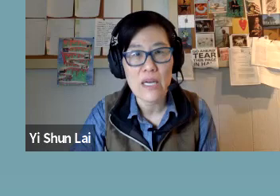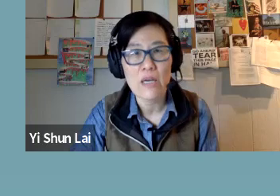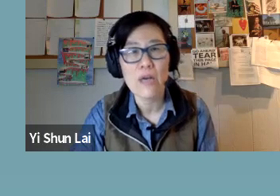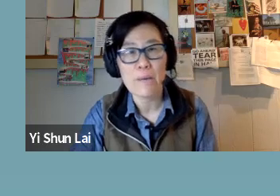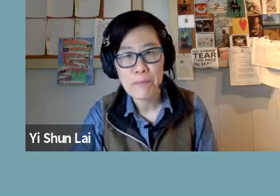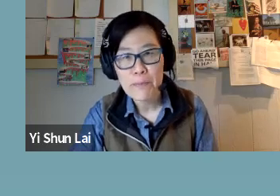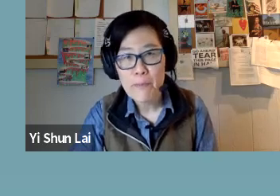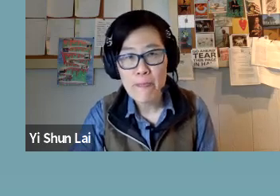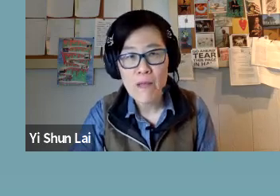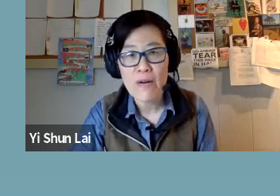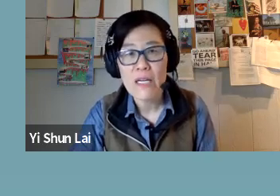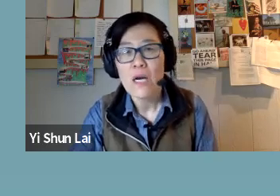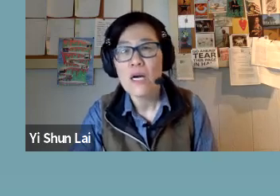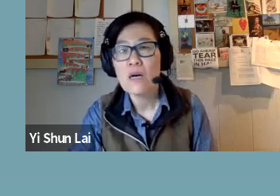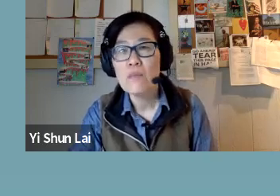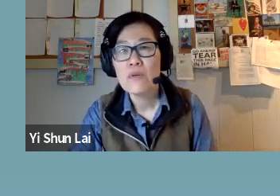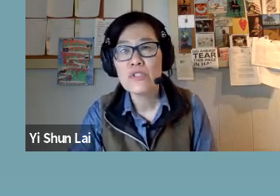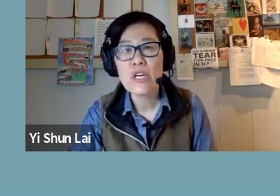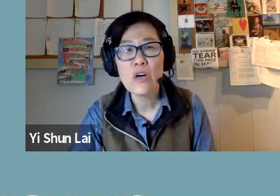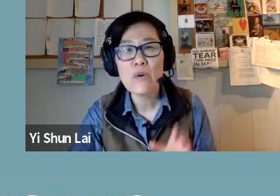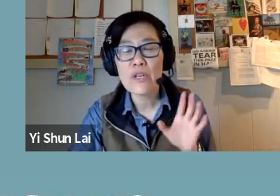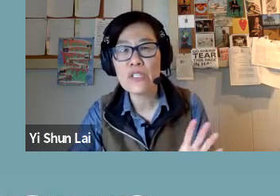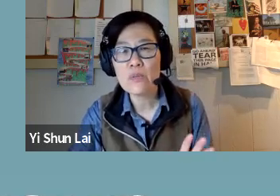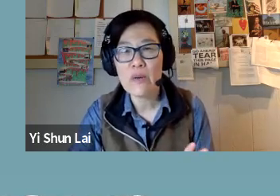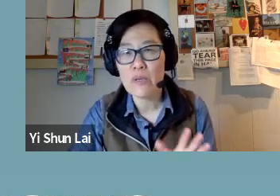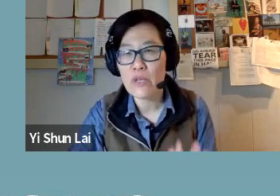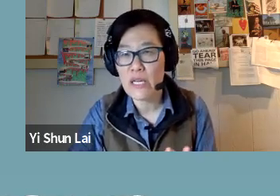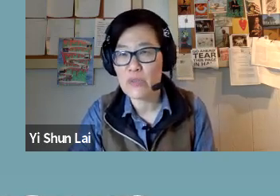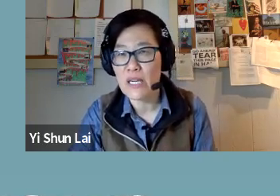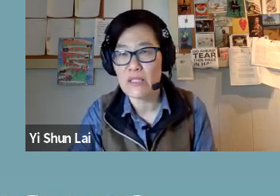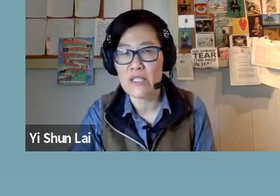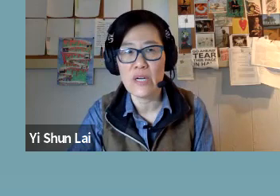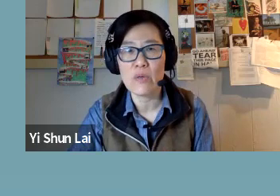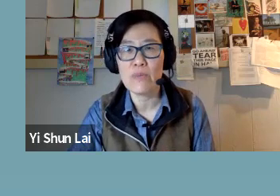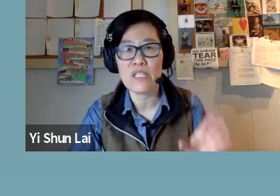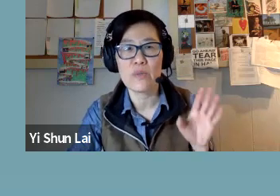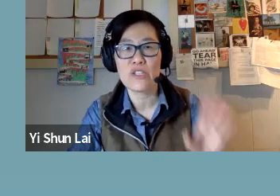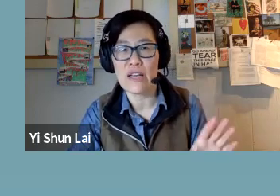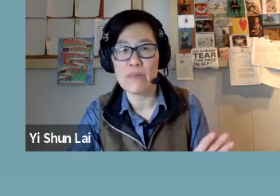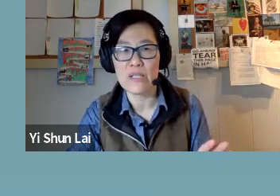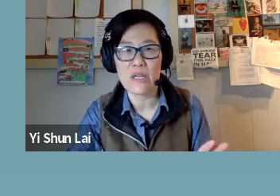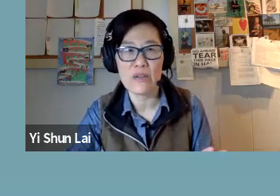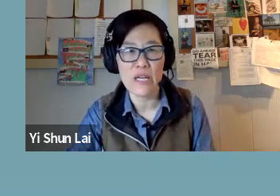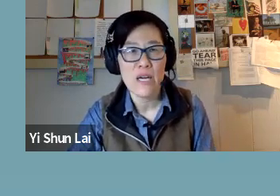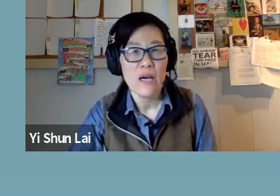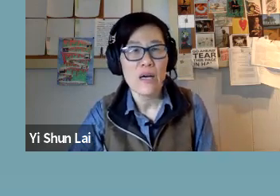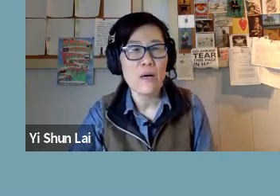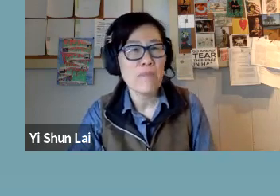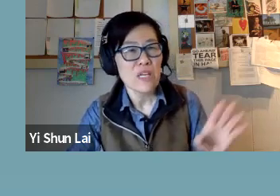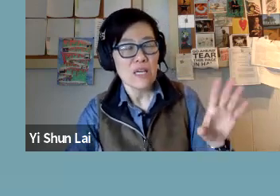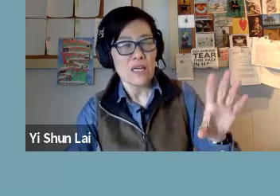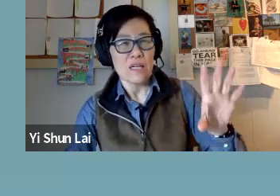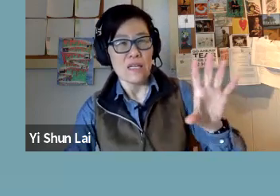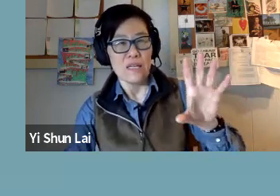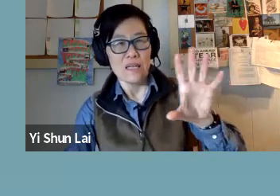really, yeah, okay. All right, so here's the way we're gonna actually practice this, right? We're gonna practice with Jack and the Beanstalk, okay?